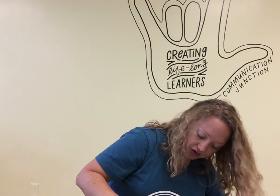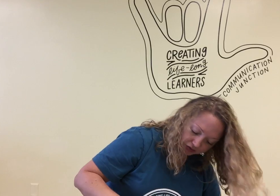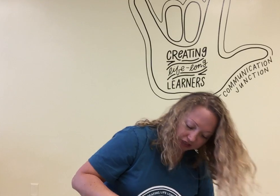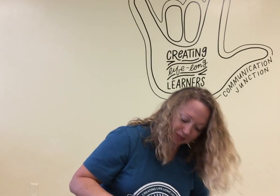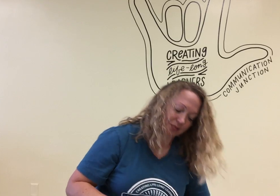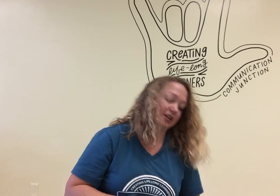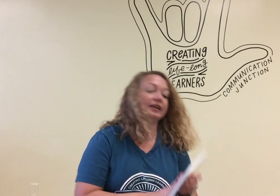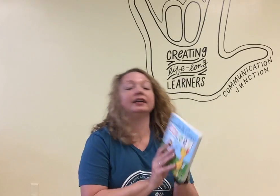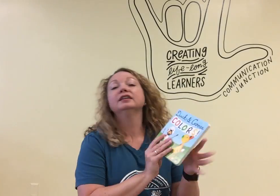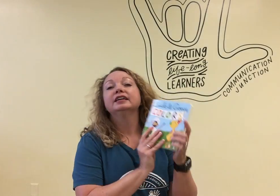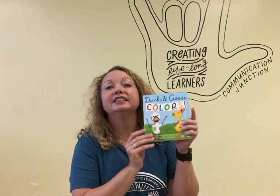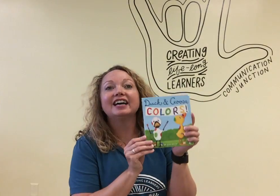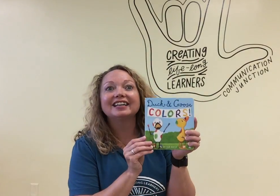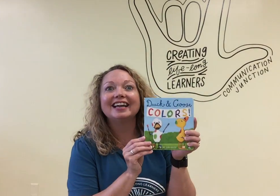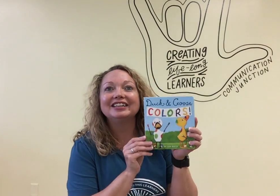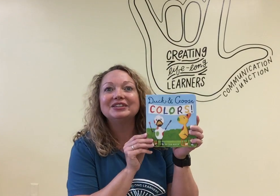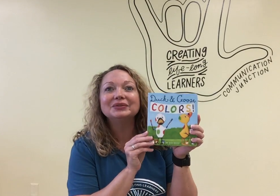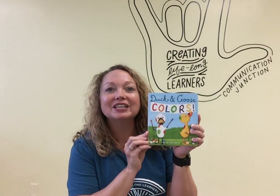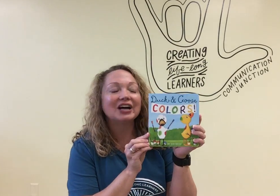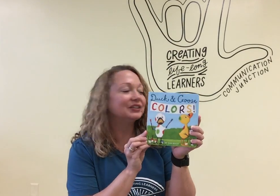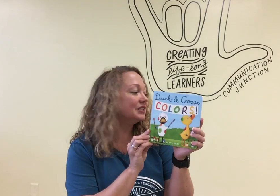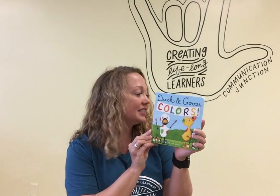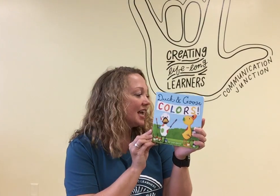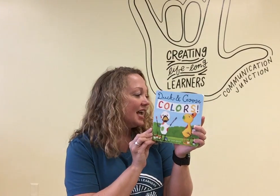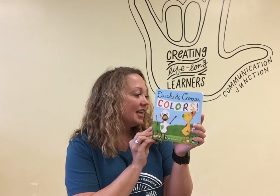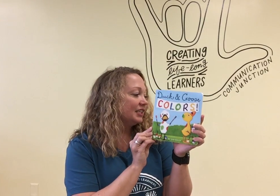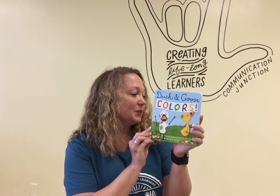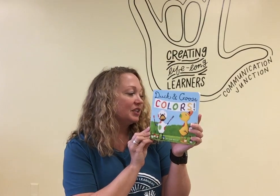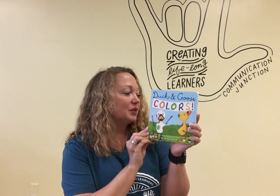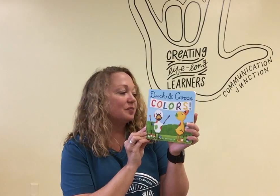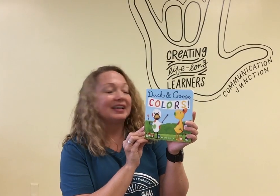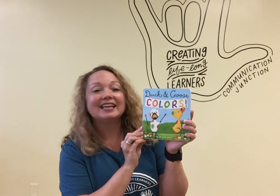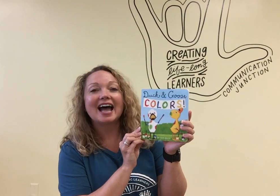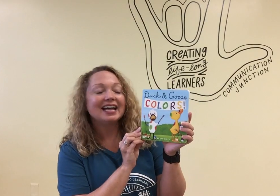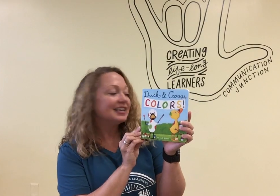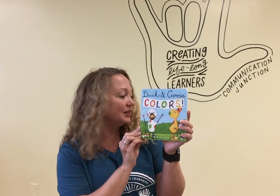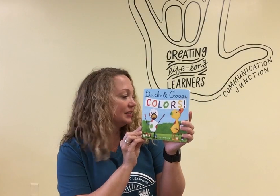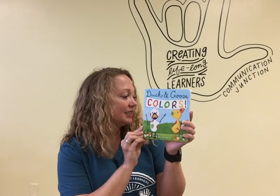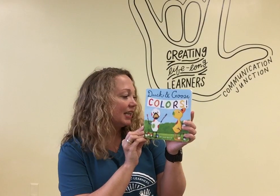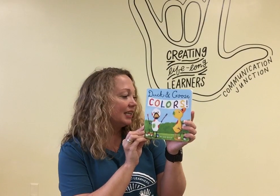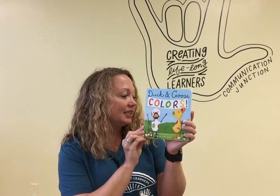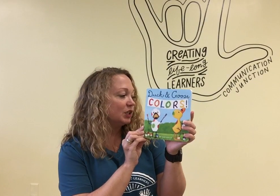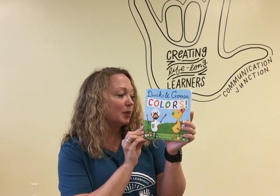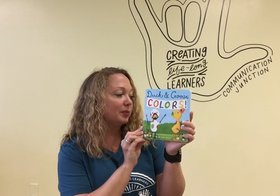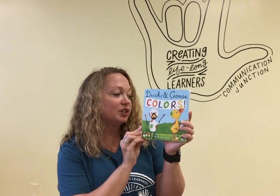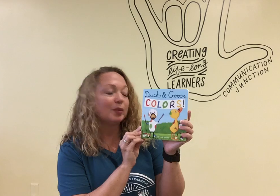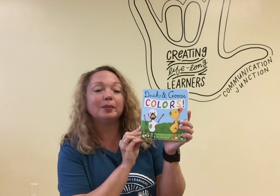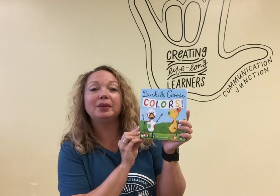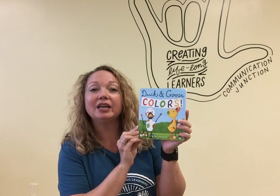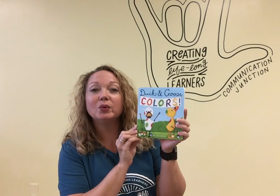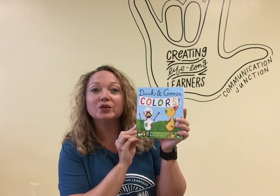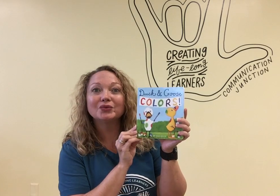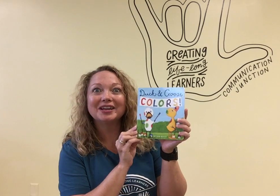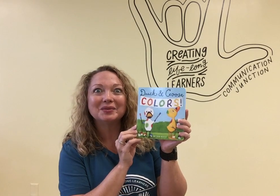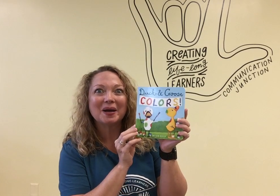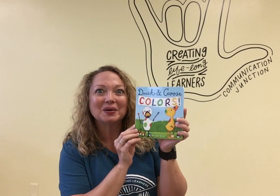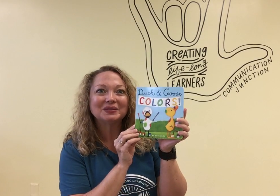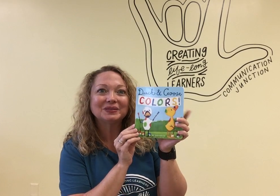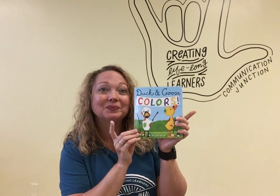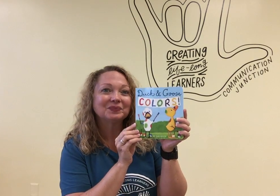are going to be reading Duck and Goose Colors, and this one is written by Tad Hills, and it is published by Penguin Random House.